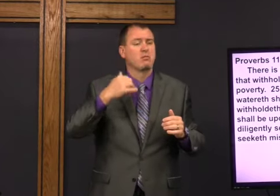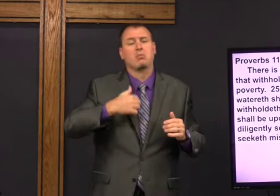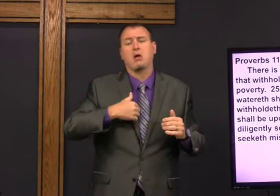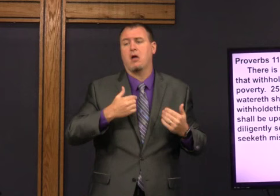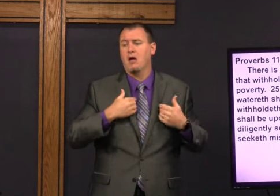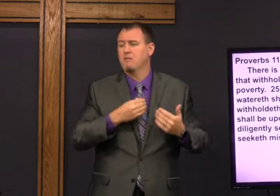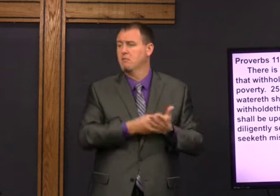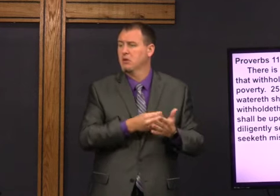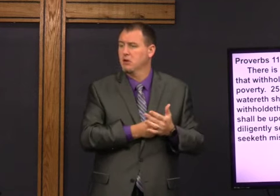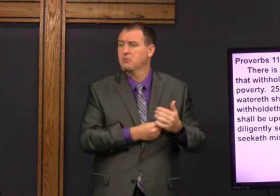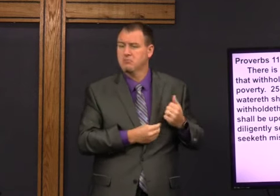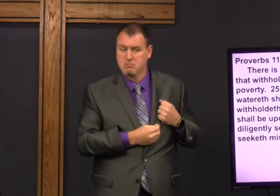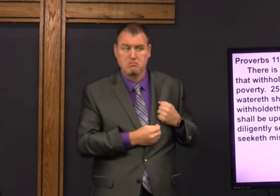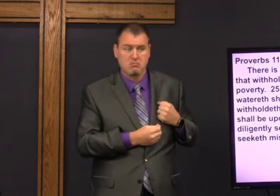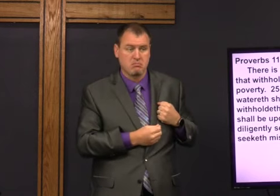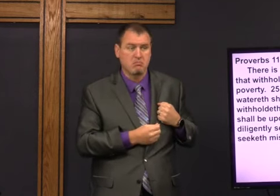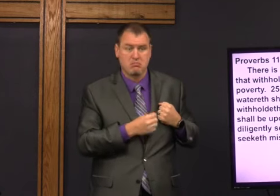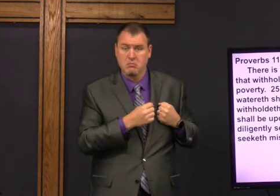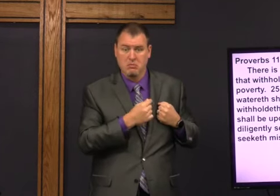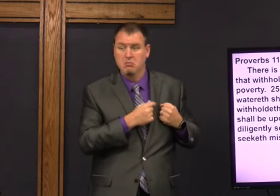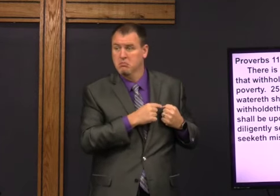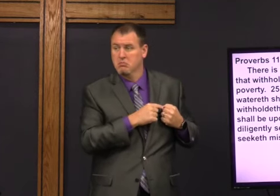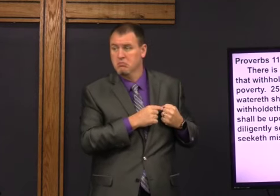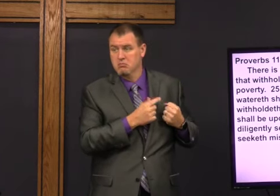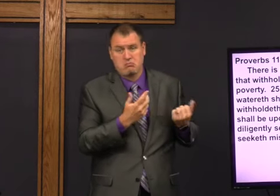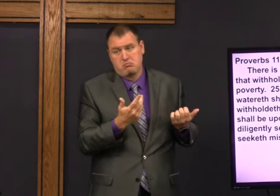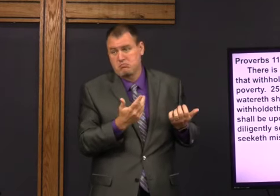involving money. If I have some money, says I